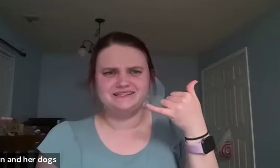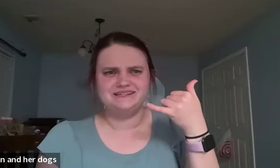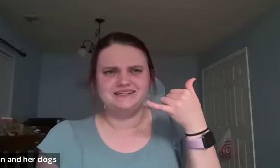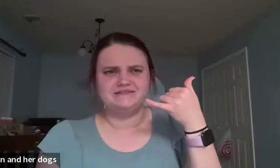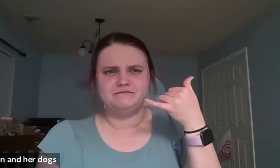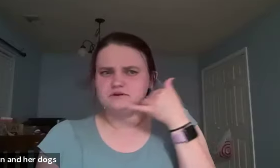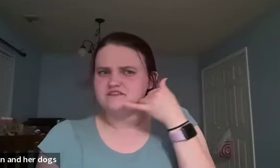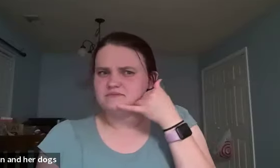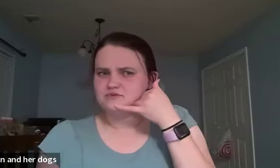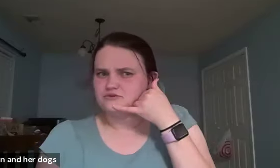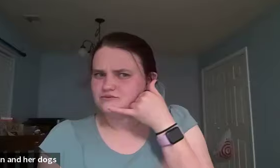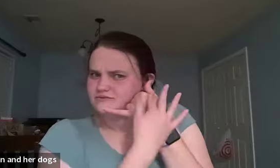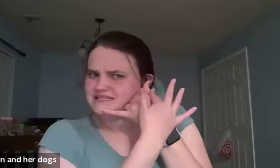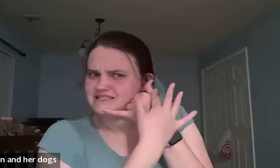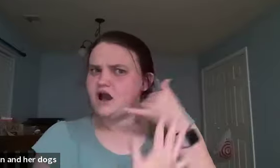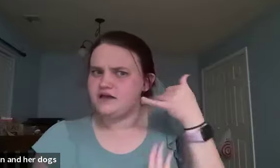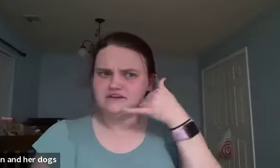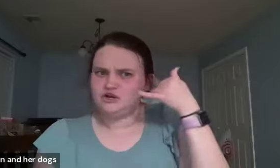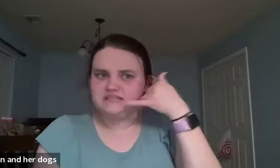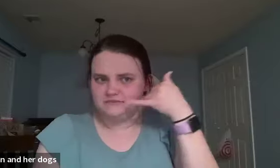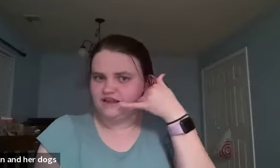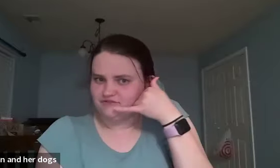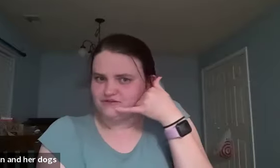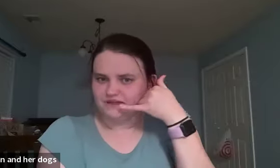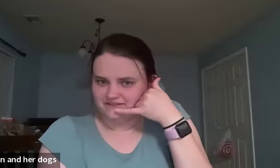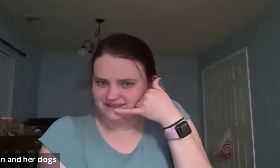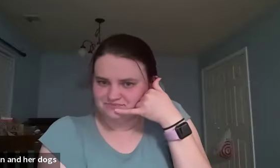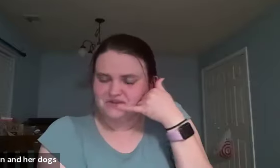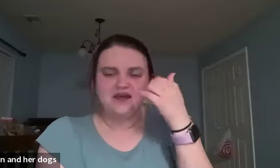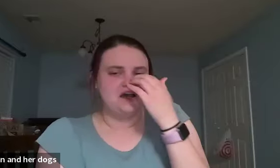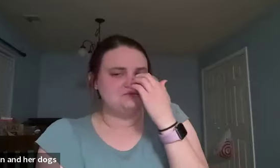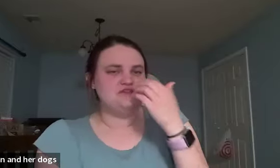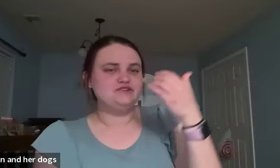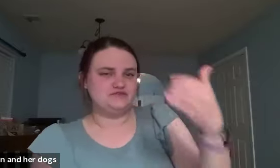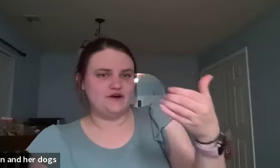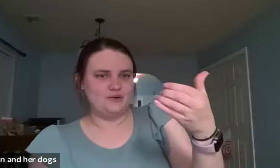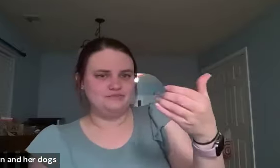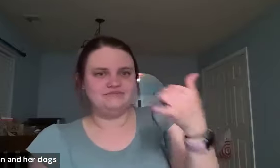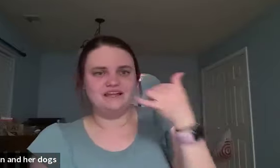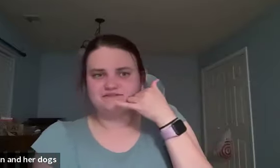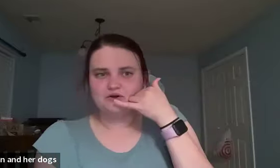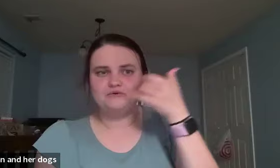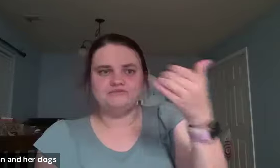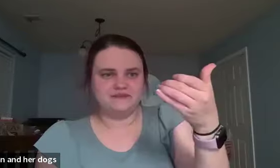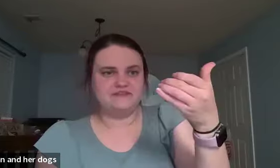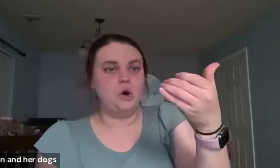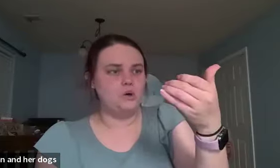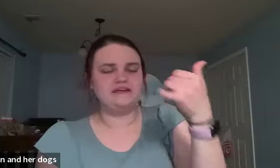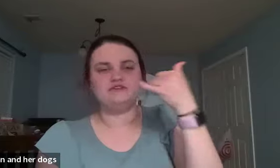because for deaf people, it's not, they don't typically have their phone like this. So they'll do phone, but then they'll hold, like